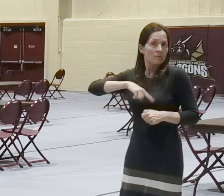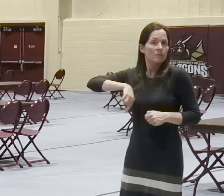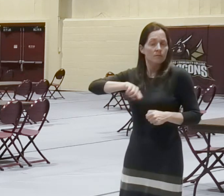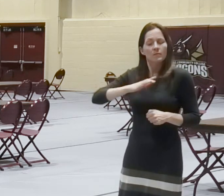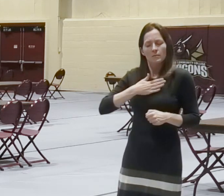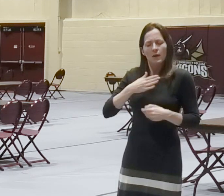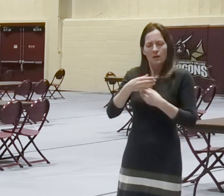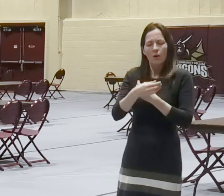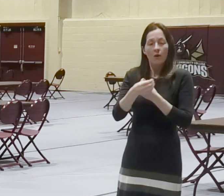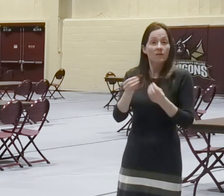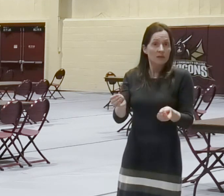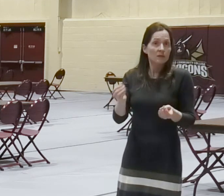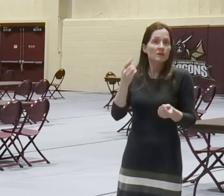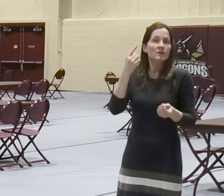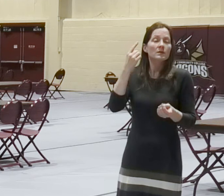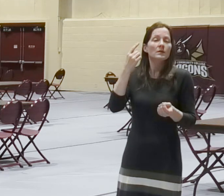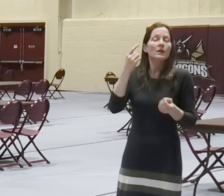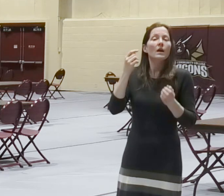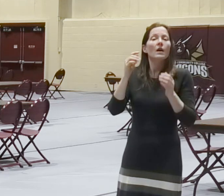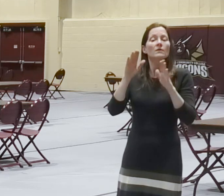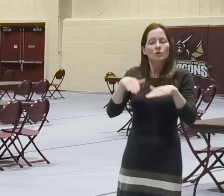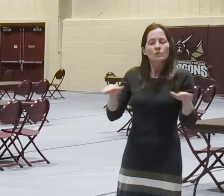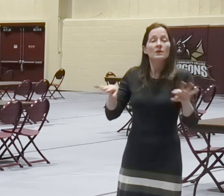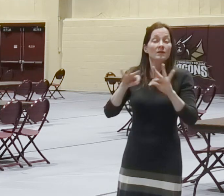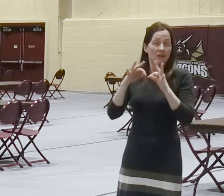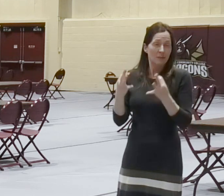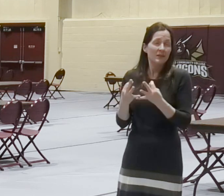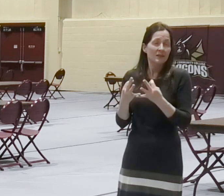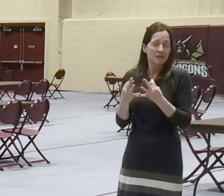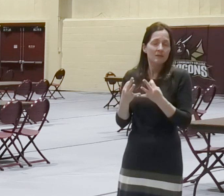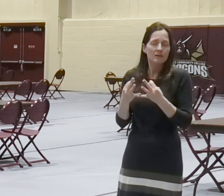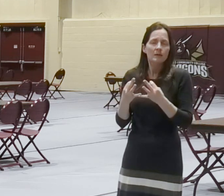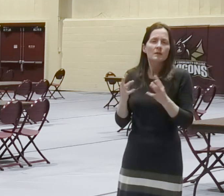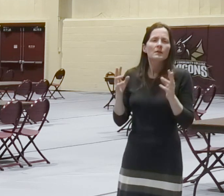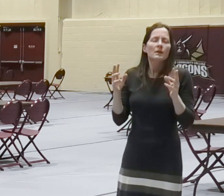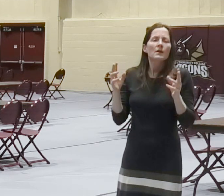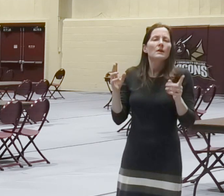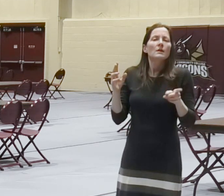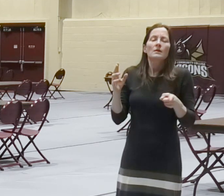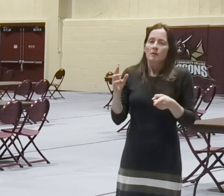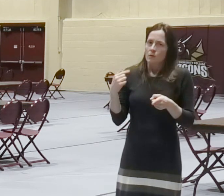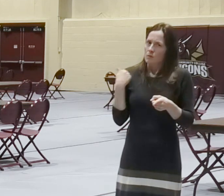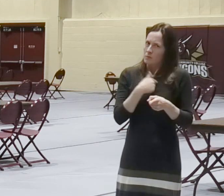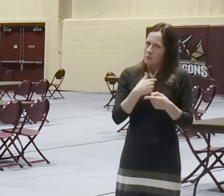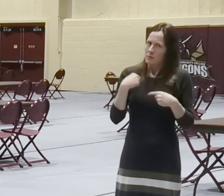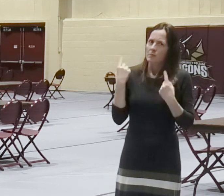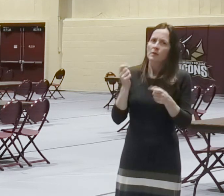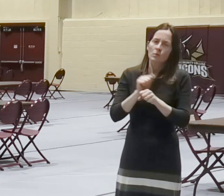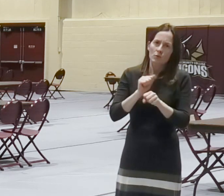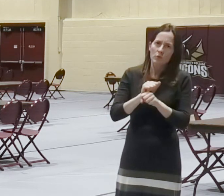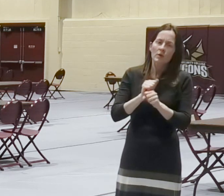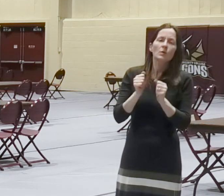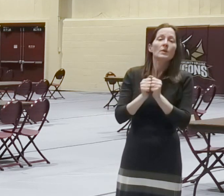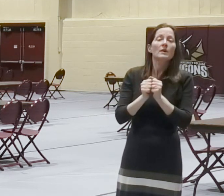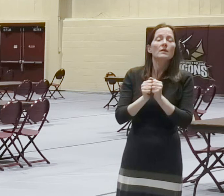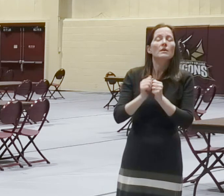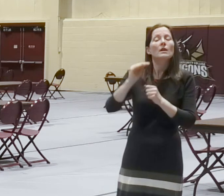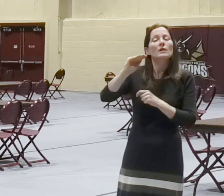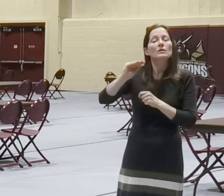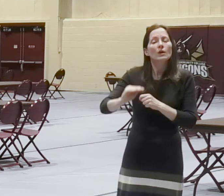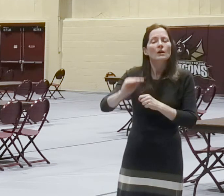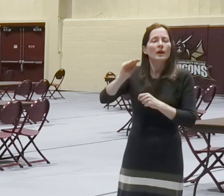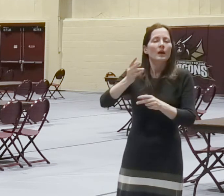Office of Children and Families, our vital link that has been working directly with our child care